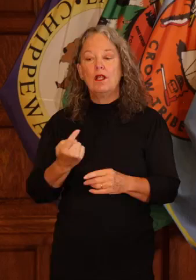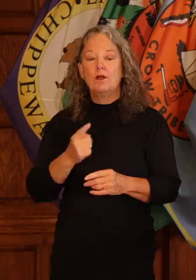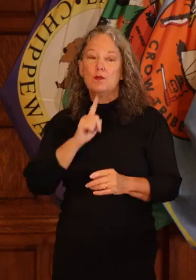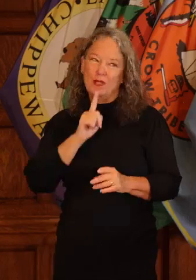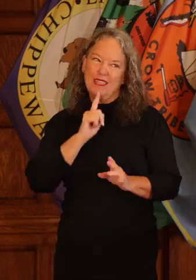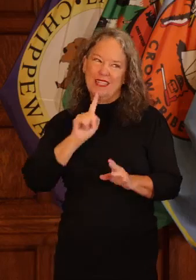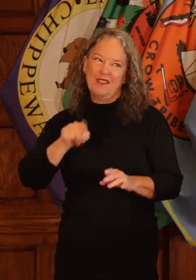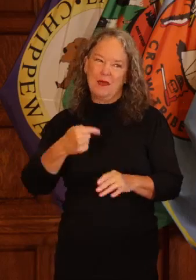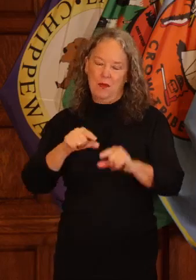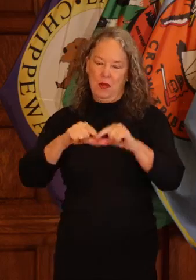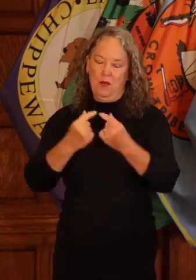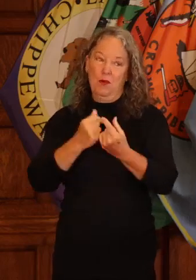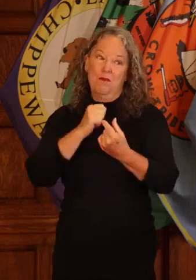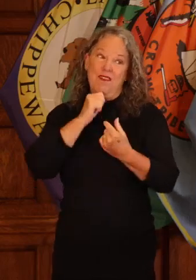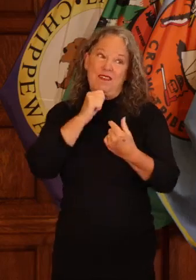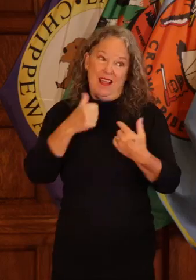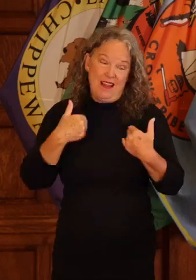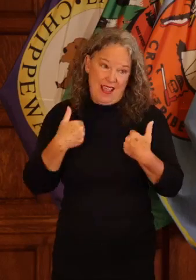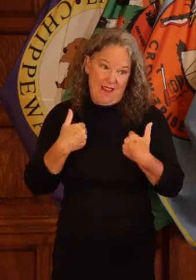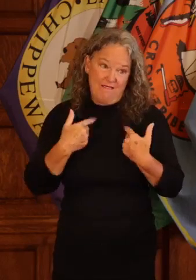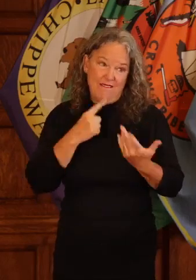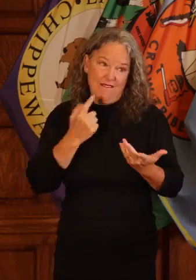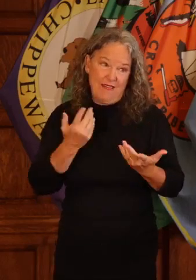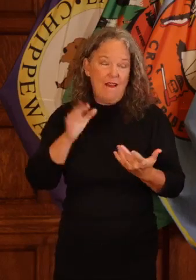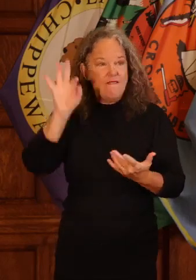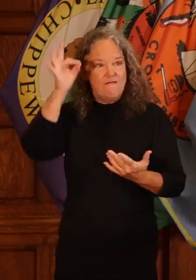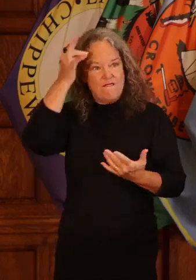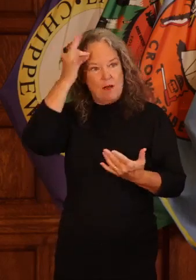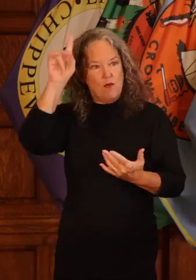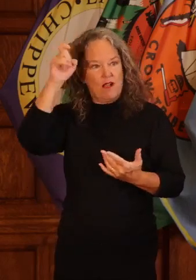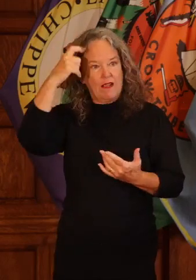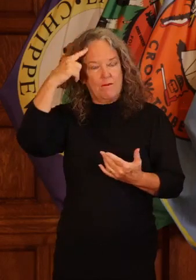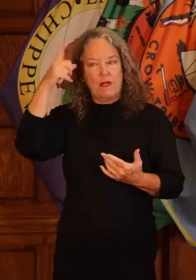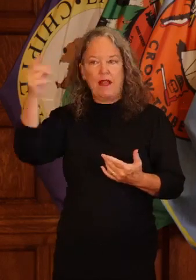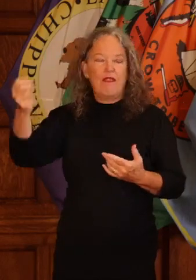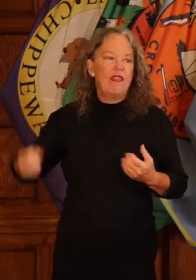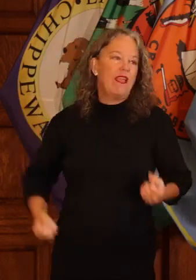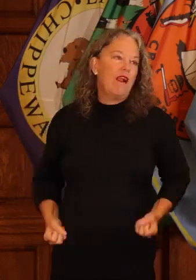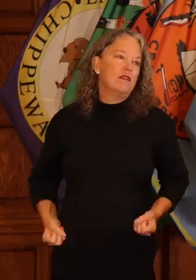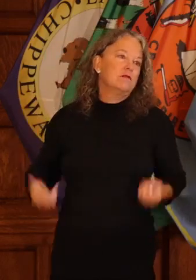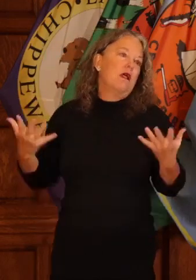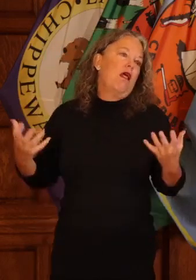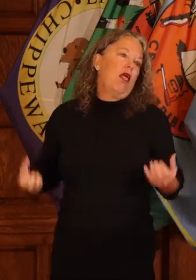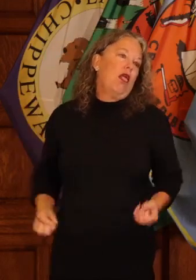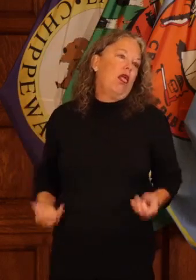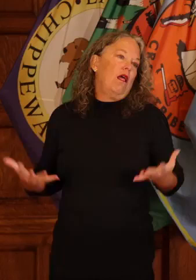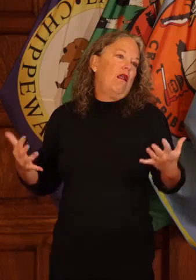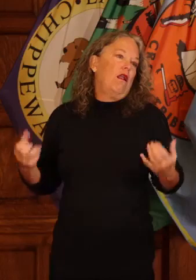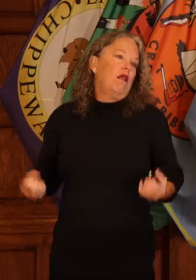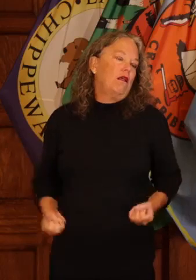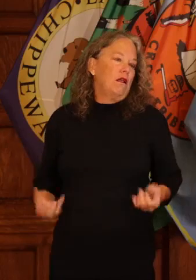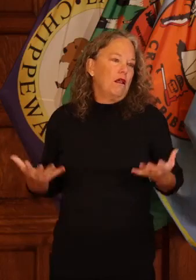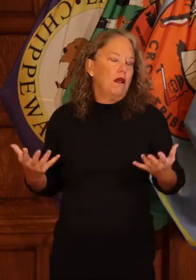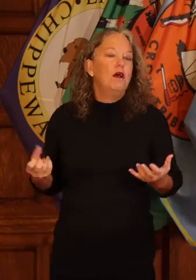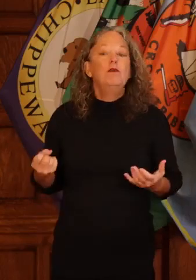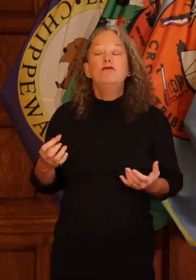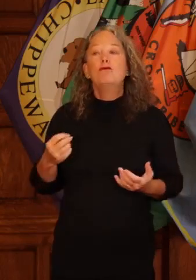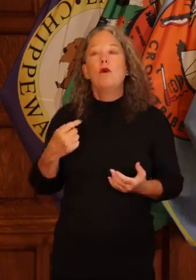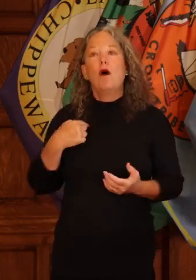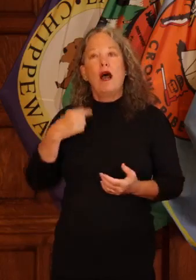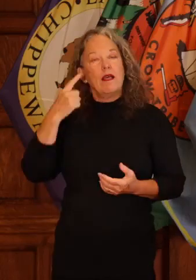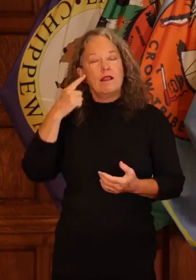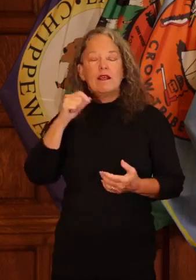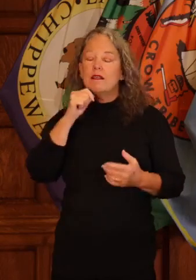Virtually the only group that doesn't have a balanced budget amendment is the federal government, and they're spending like drunken sailors. And I think that it's